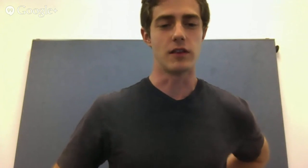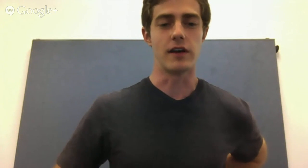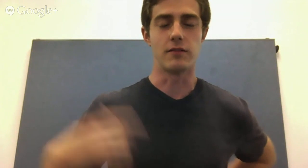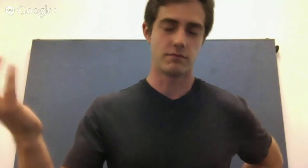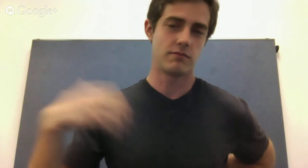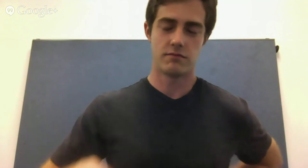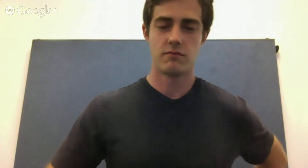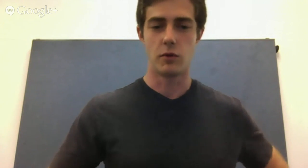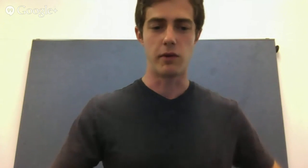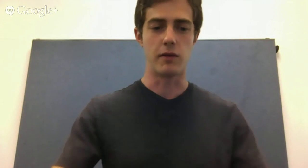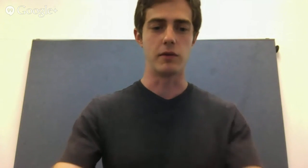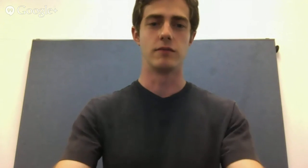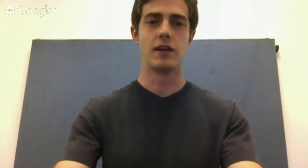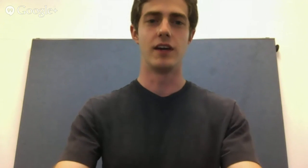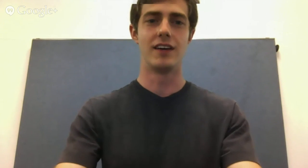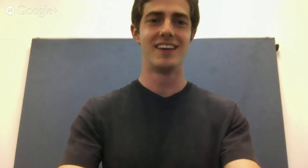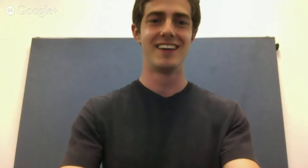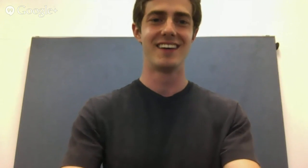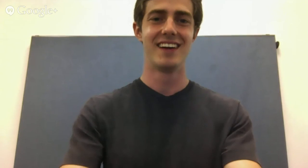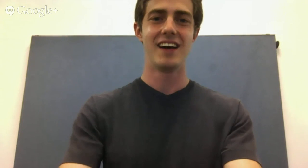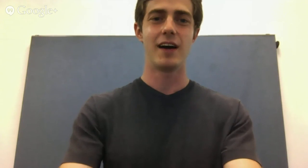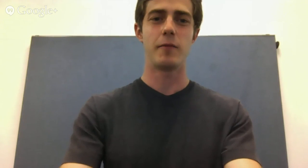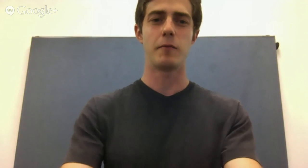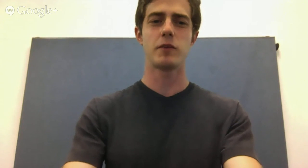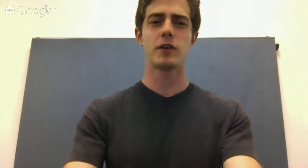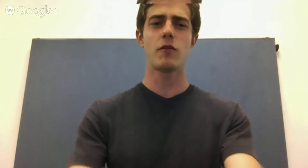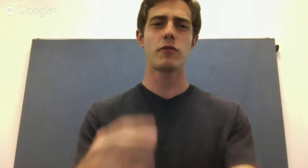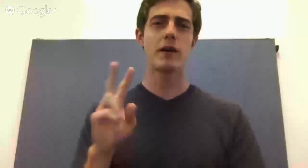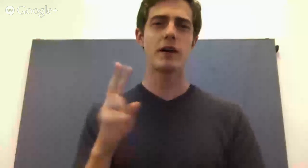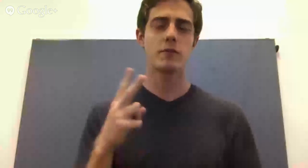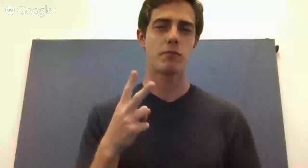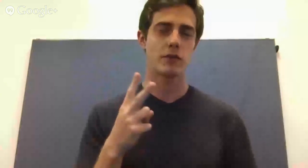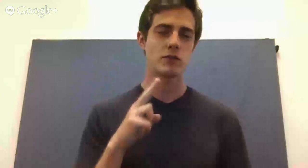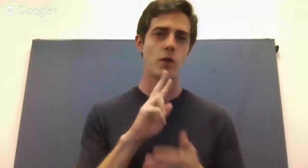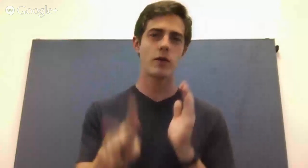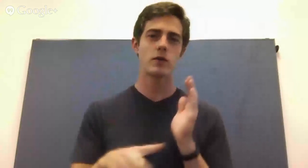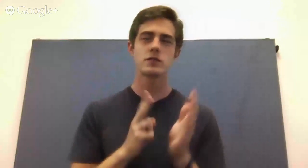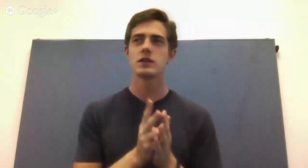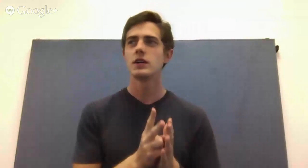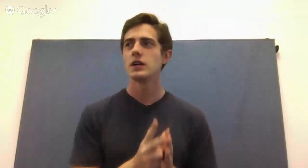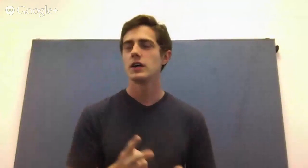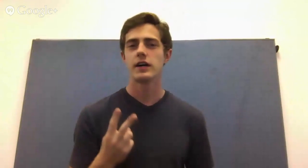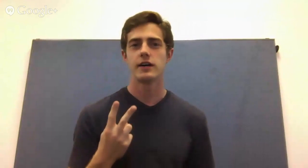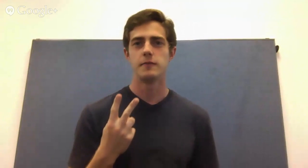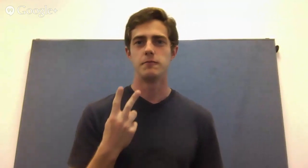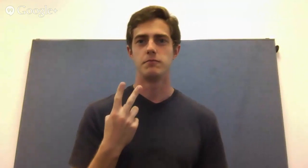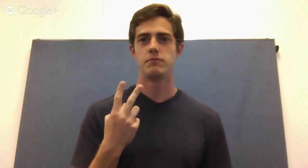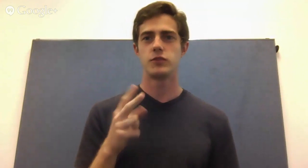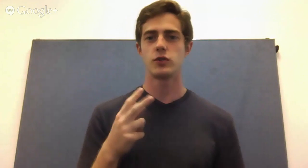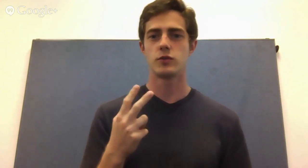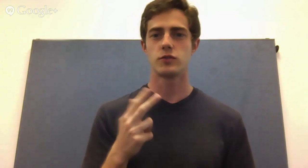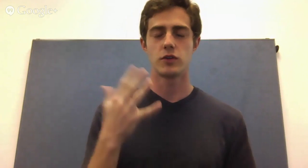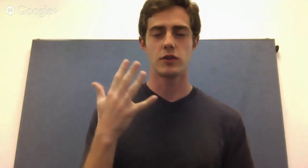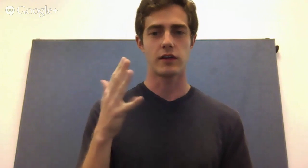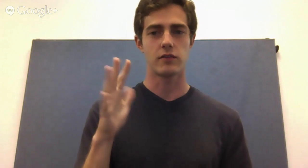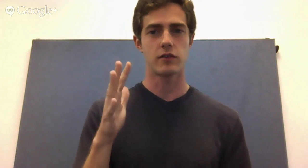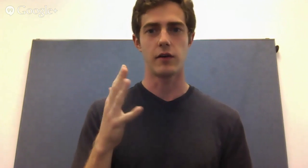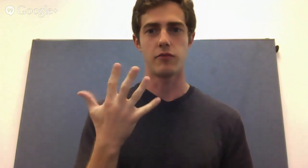that, remind me. We can go for about 2 hours. Till like